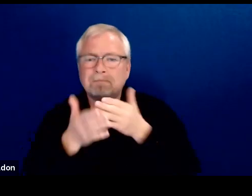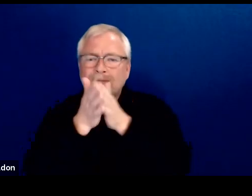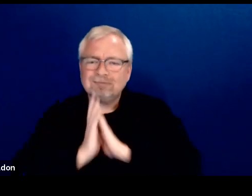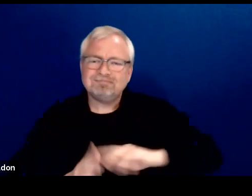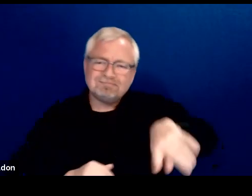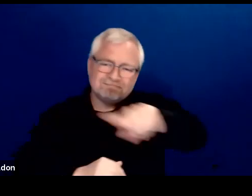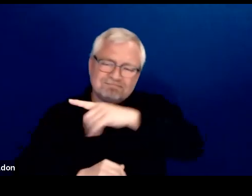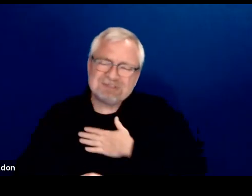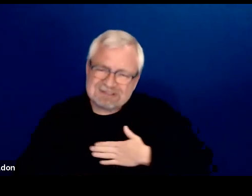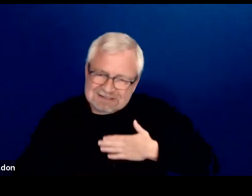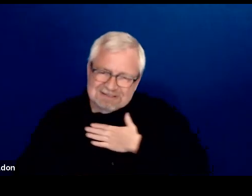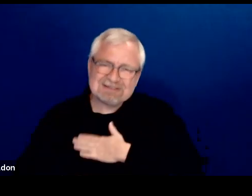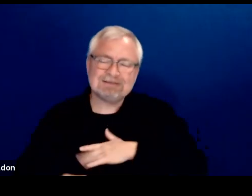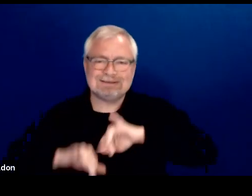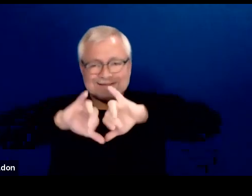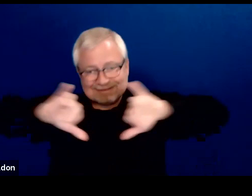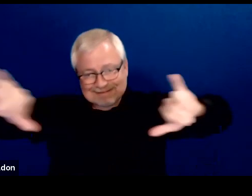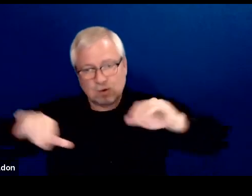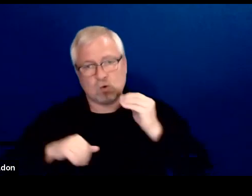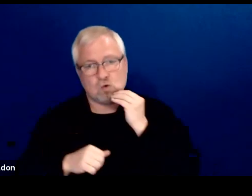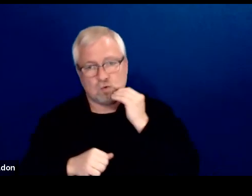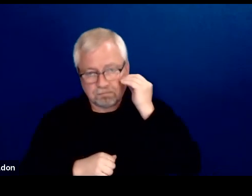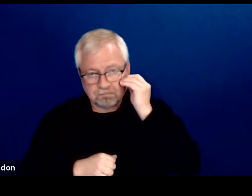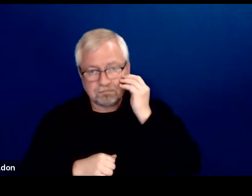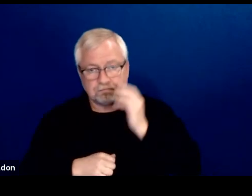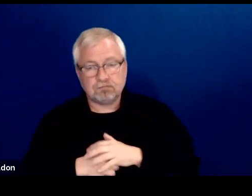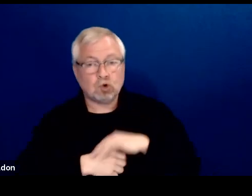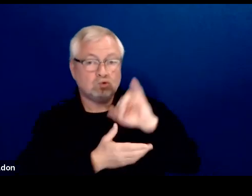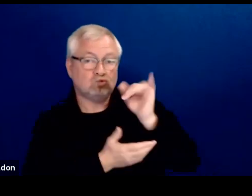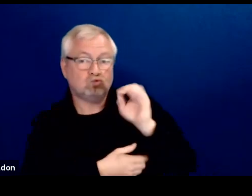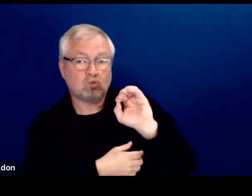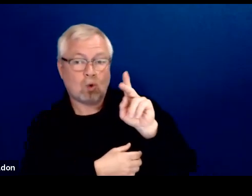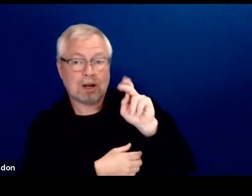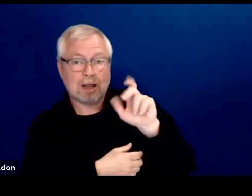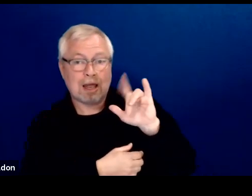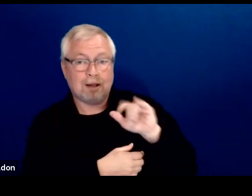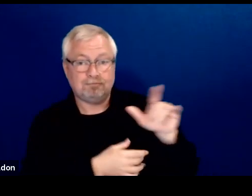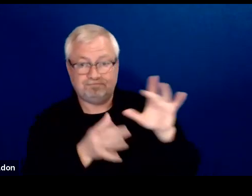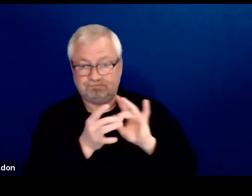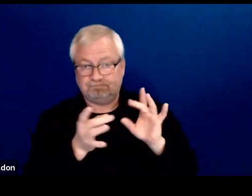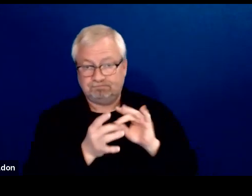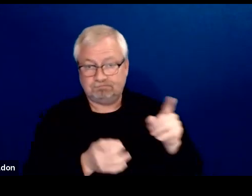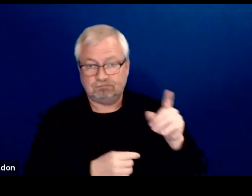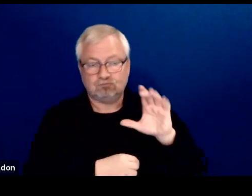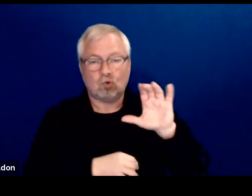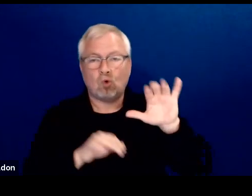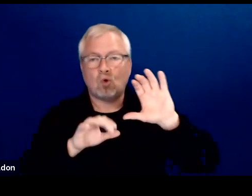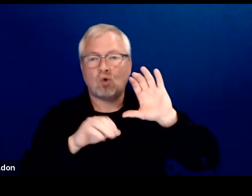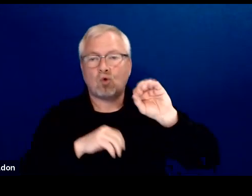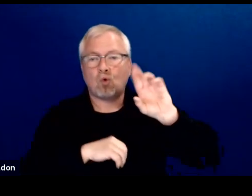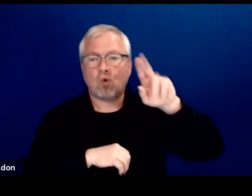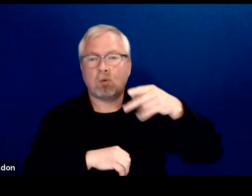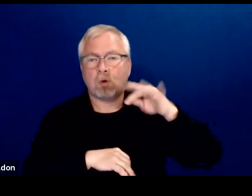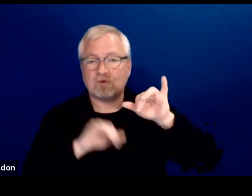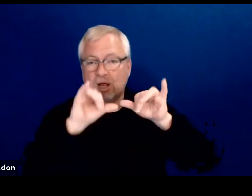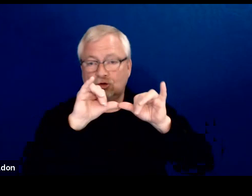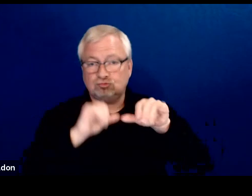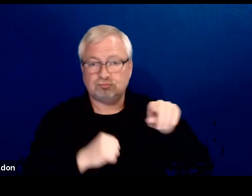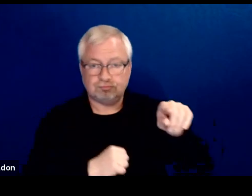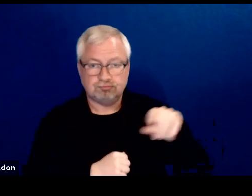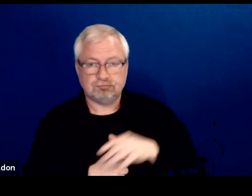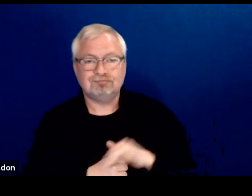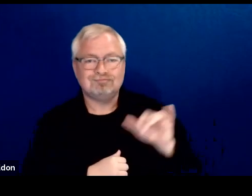of Engineers and others have been working on up to, I believe, Joe, around 3,000 beds now in alternate care sites. Those will not